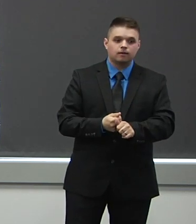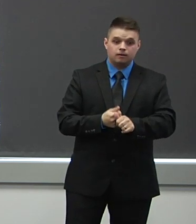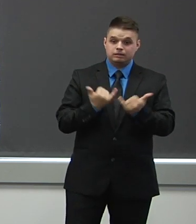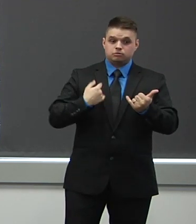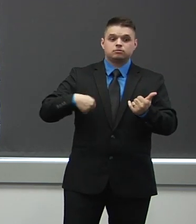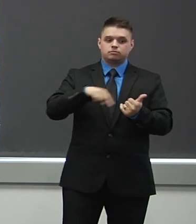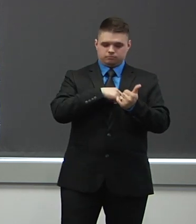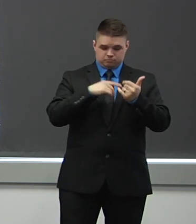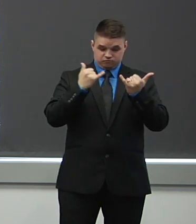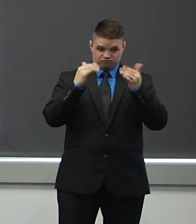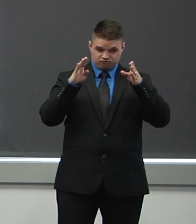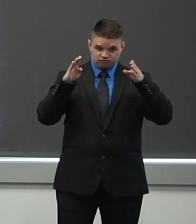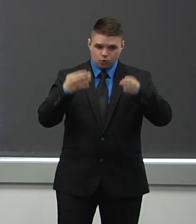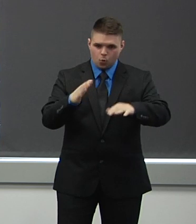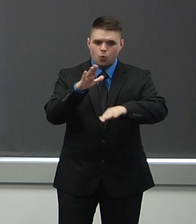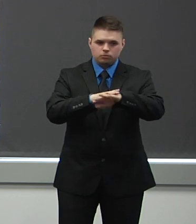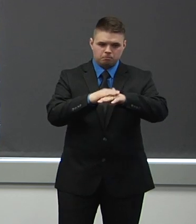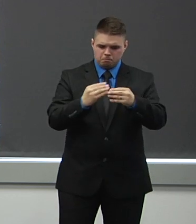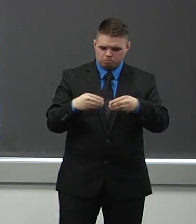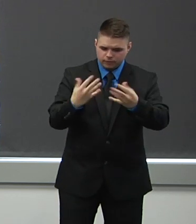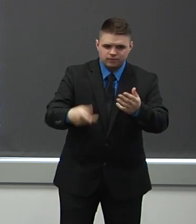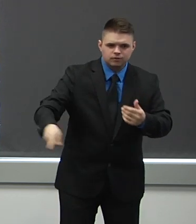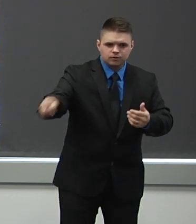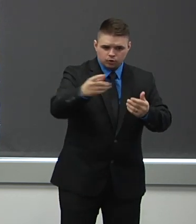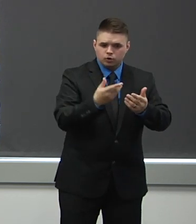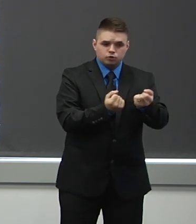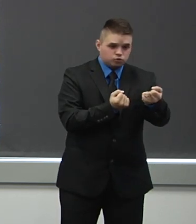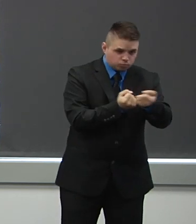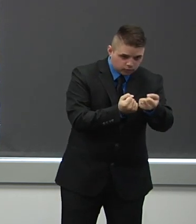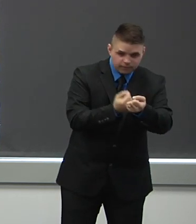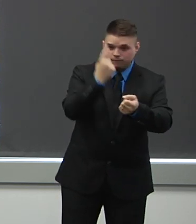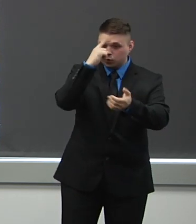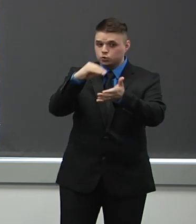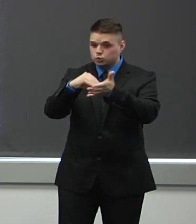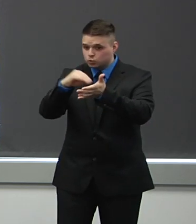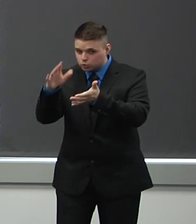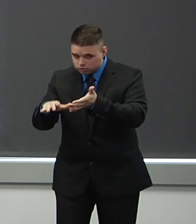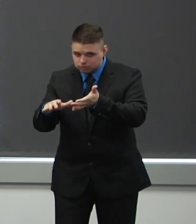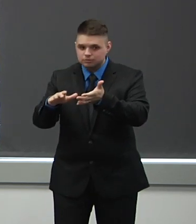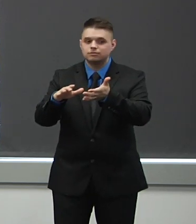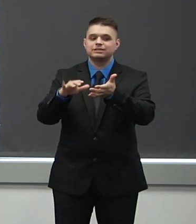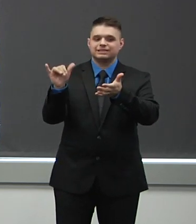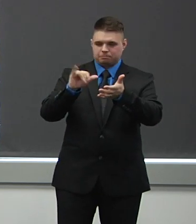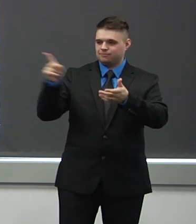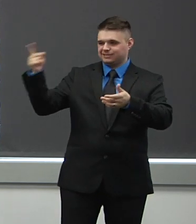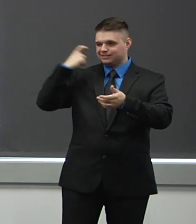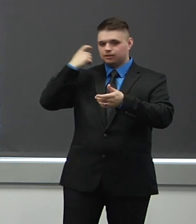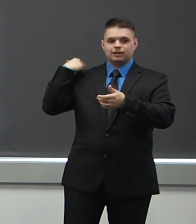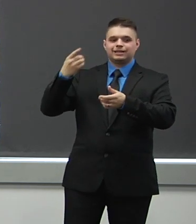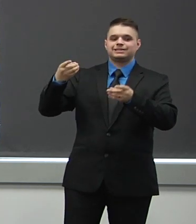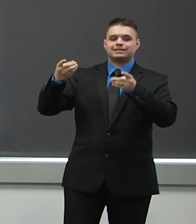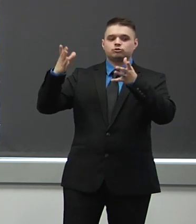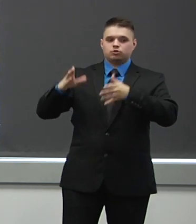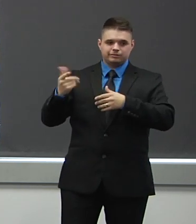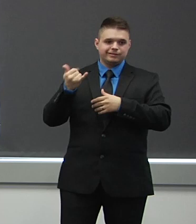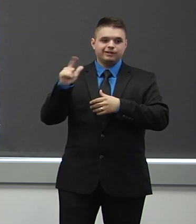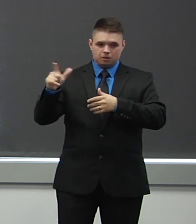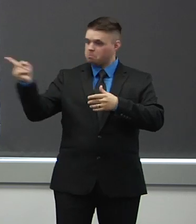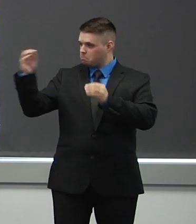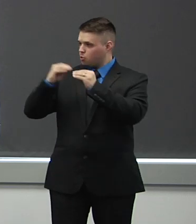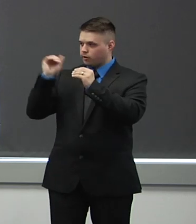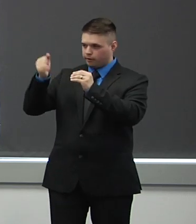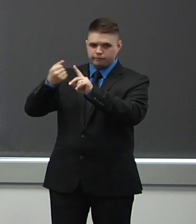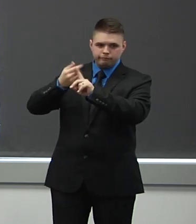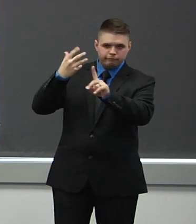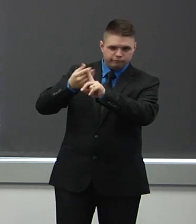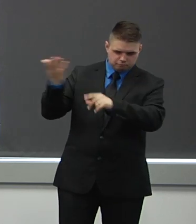on providing support and services for our students, and I'd like Director Gill to respond further.